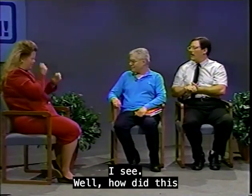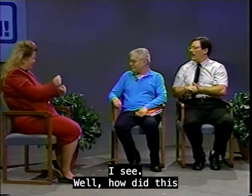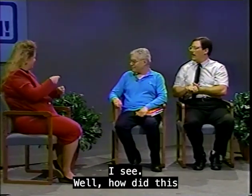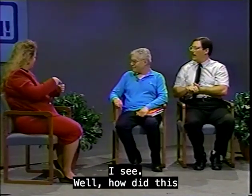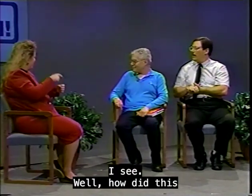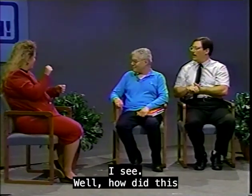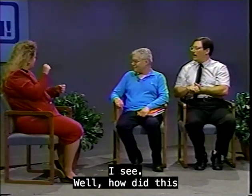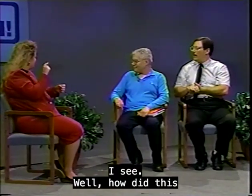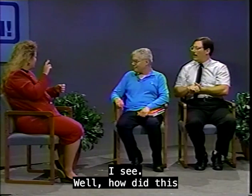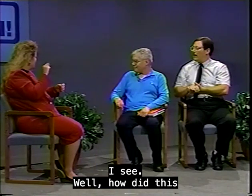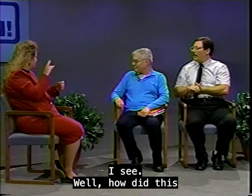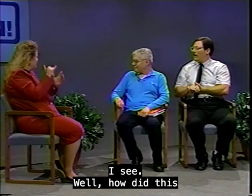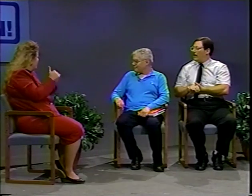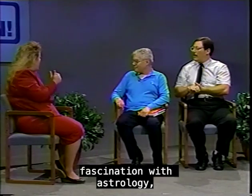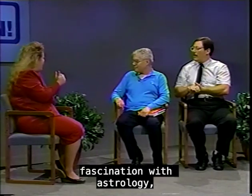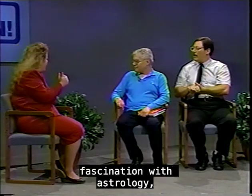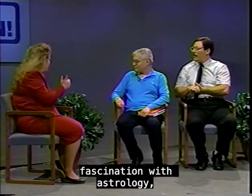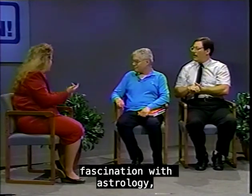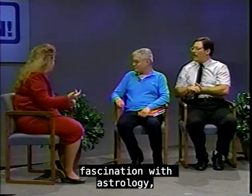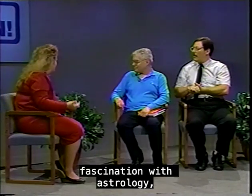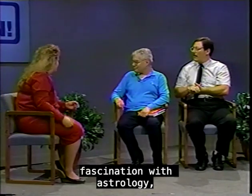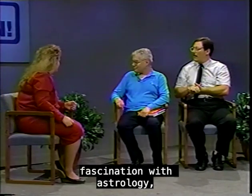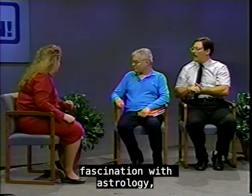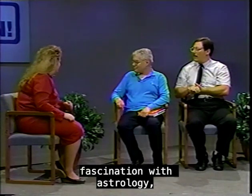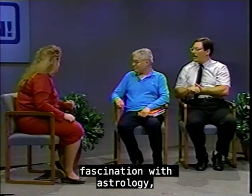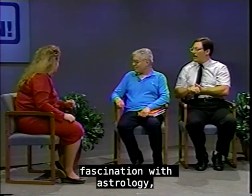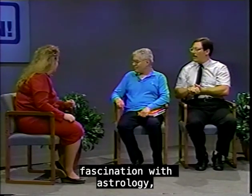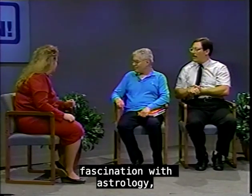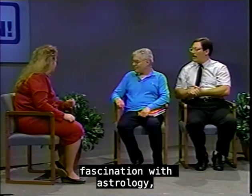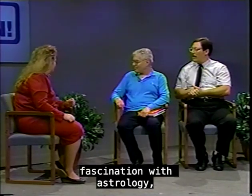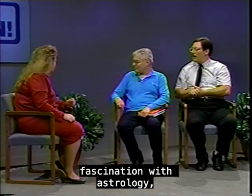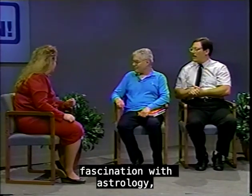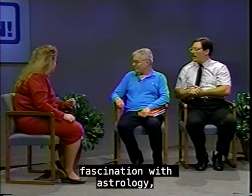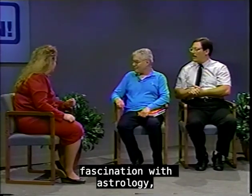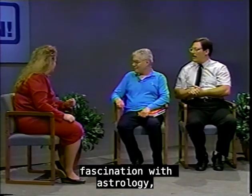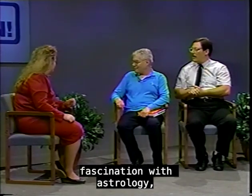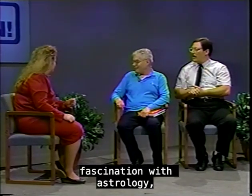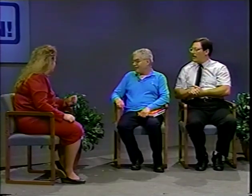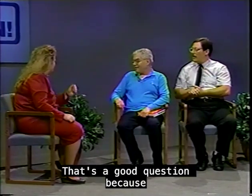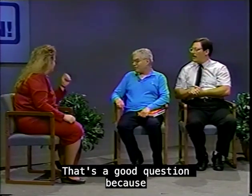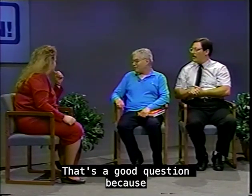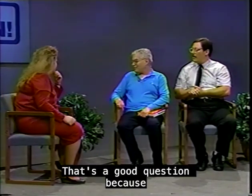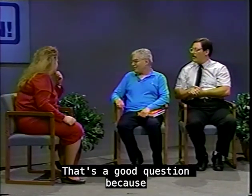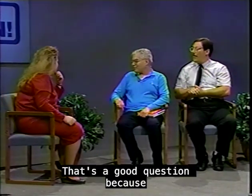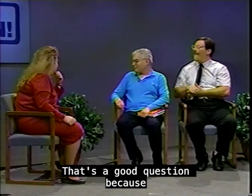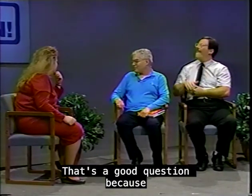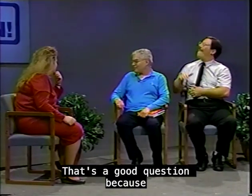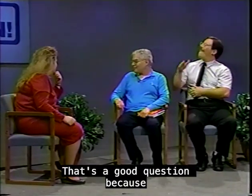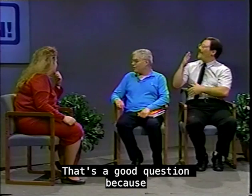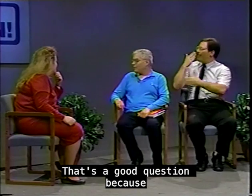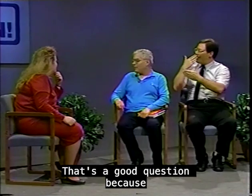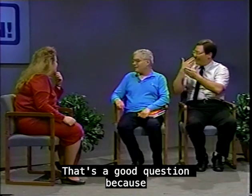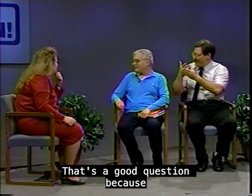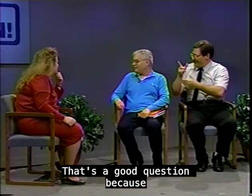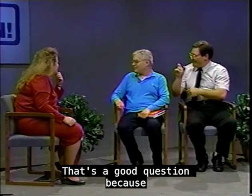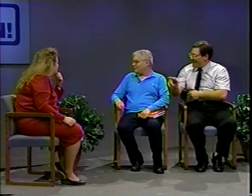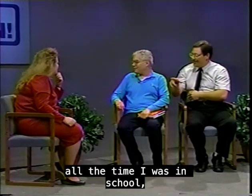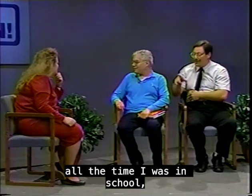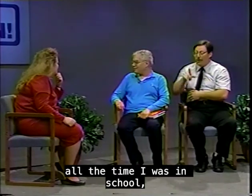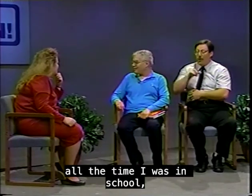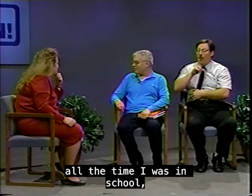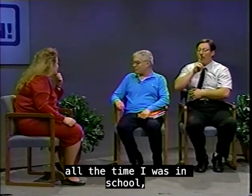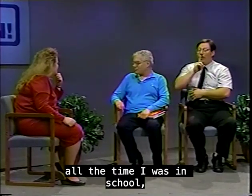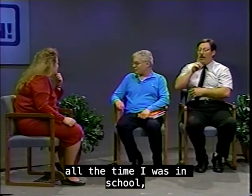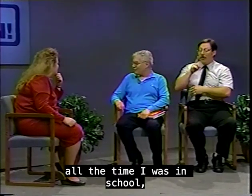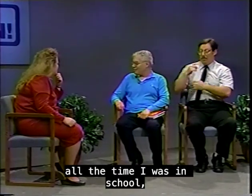I see. Well, how did this fascination with astrology, where did that come from? That's a good question, because I didn't know about it